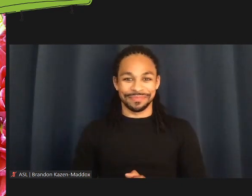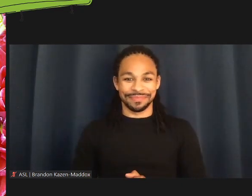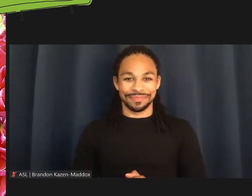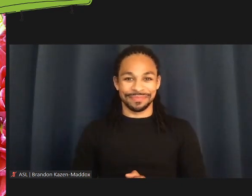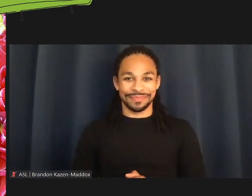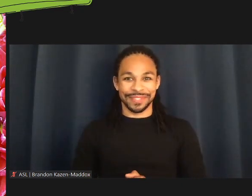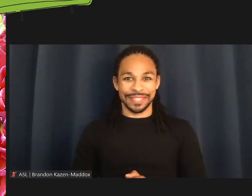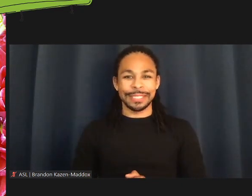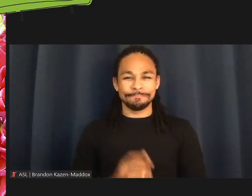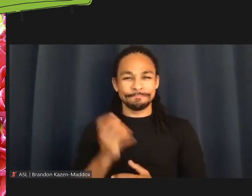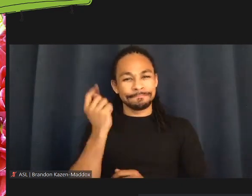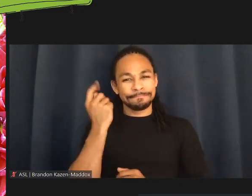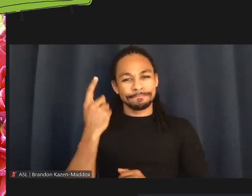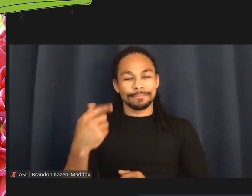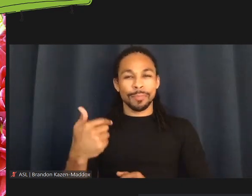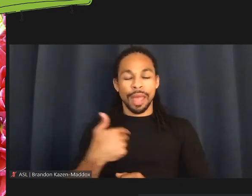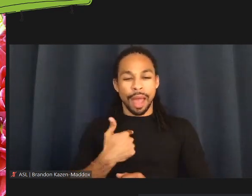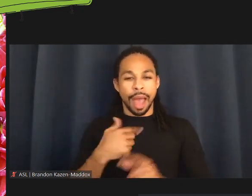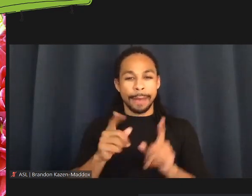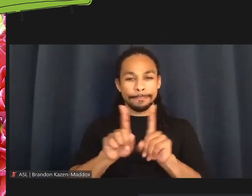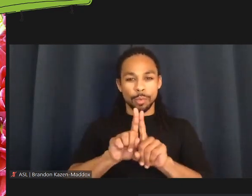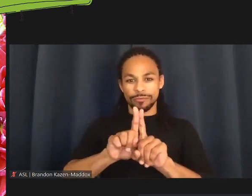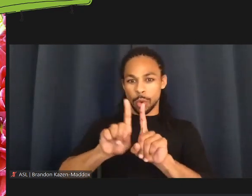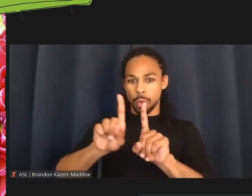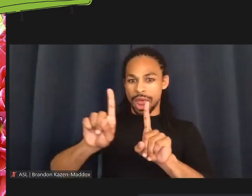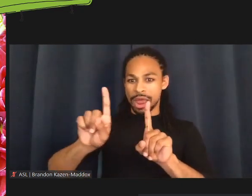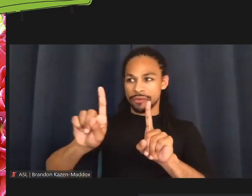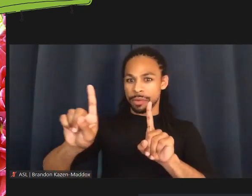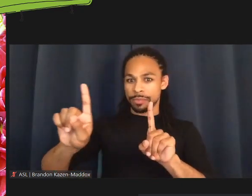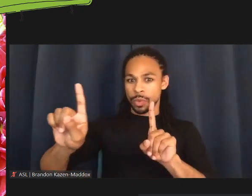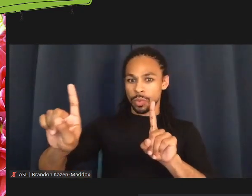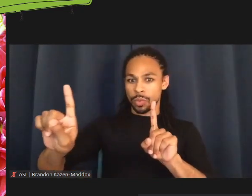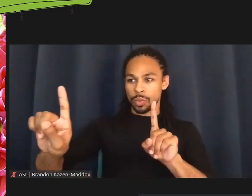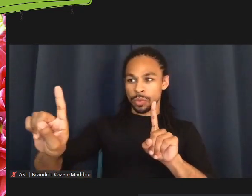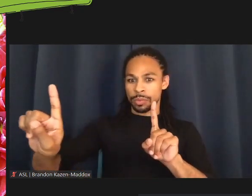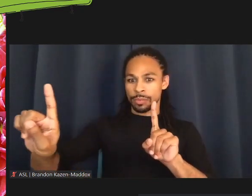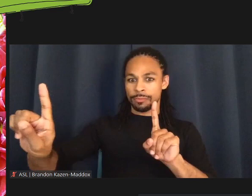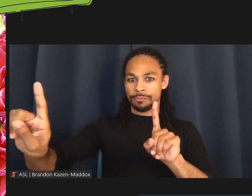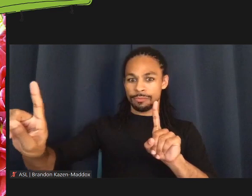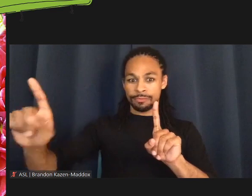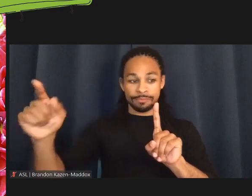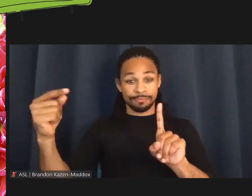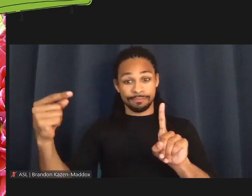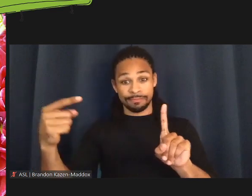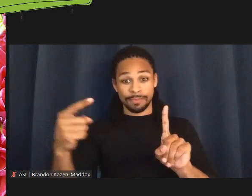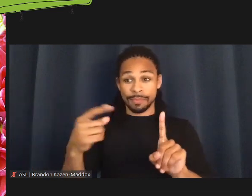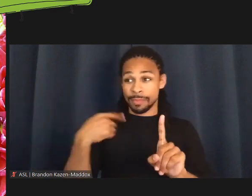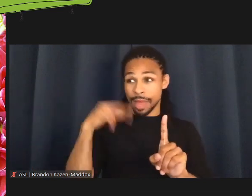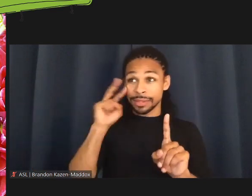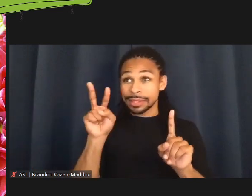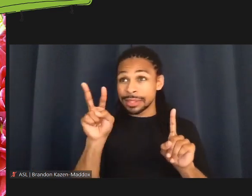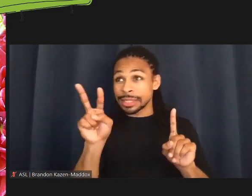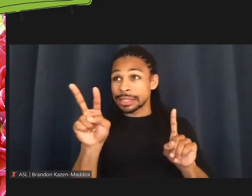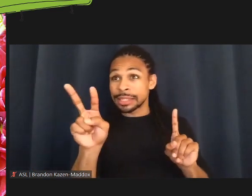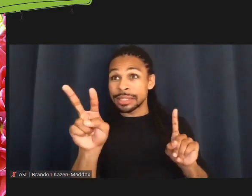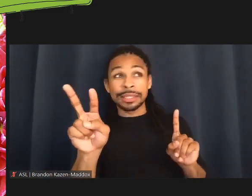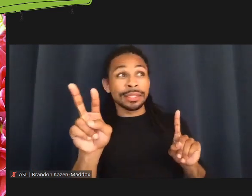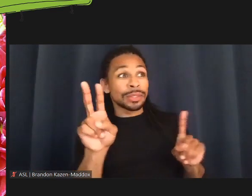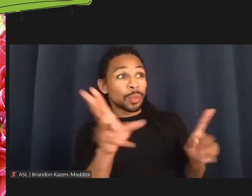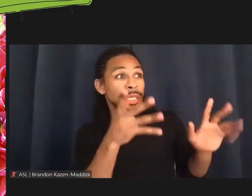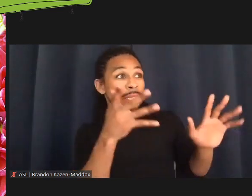I moved away from you. Wind blows the flowering tree practically